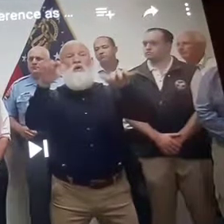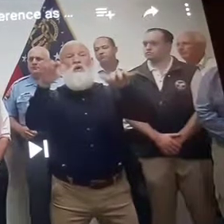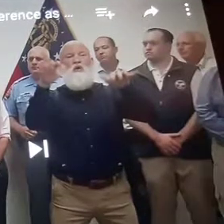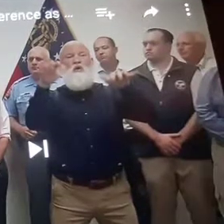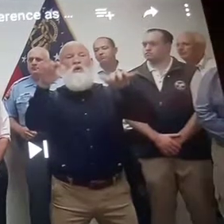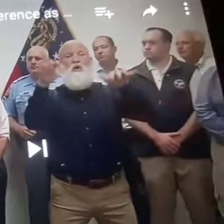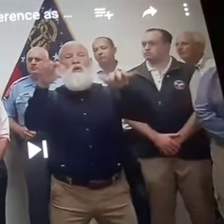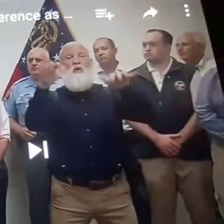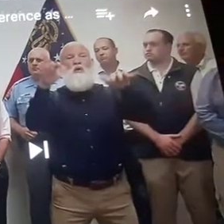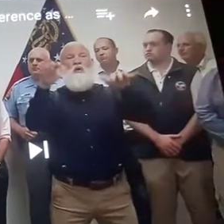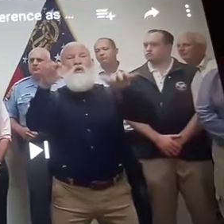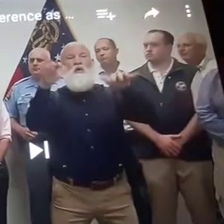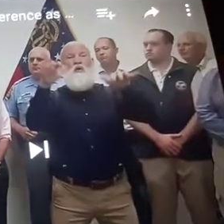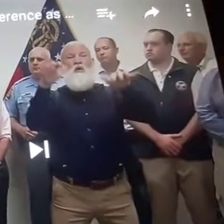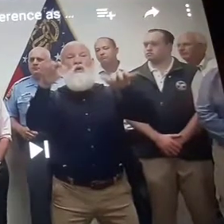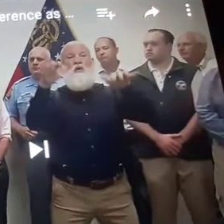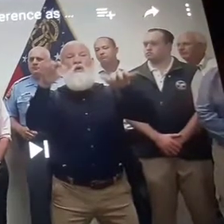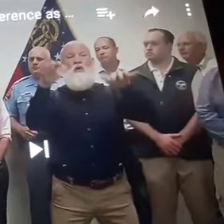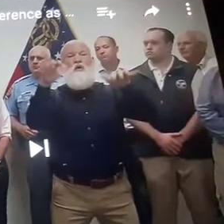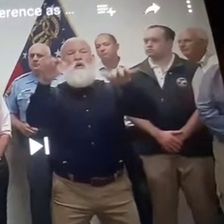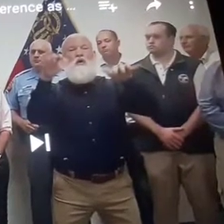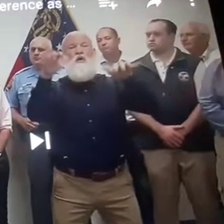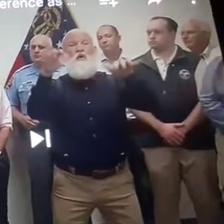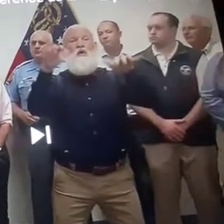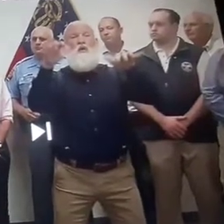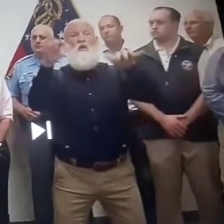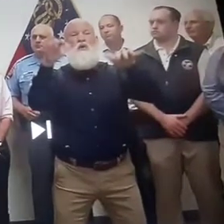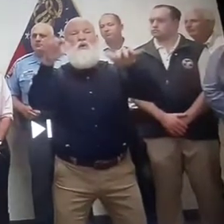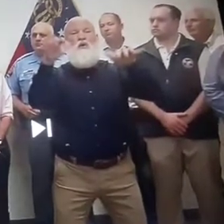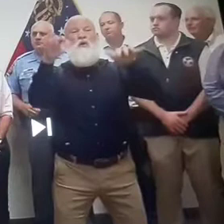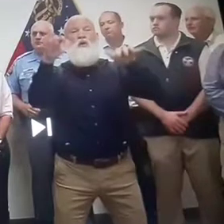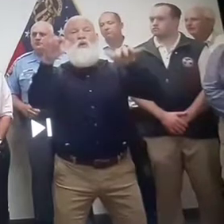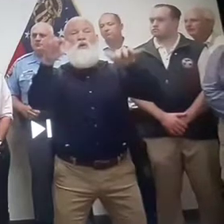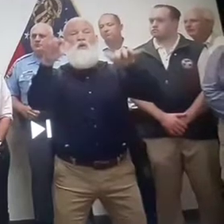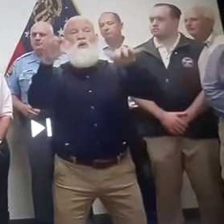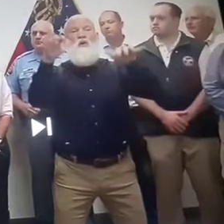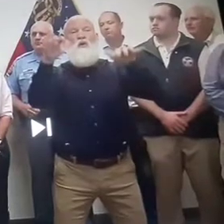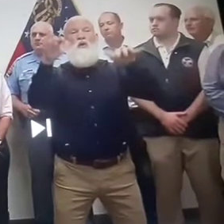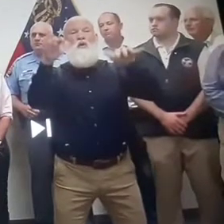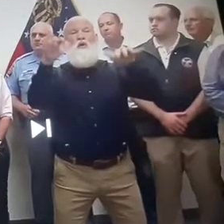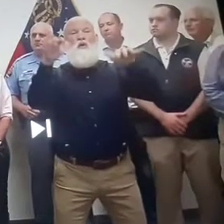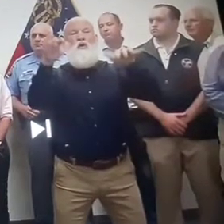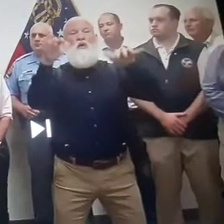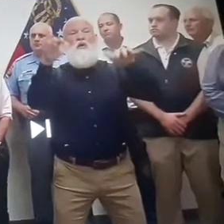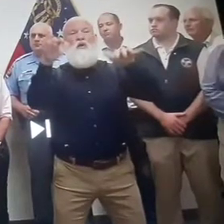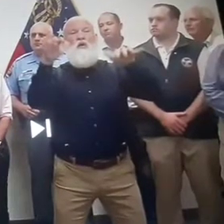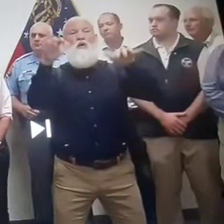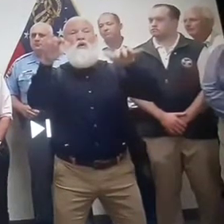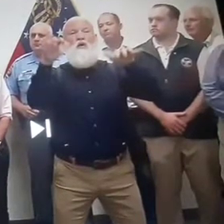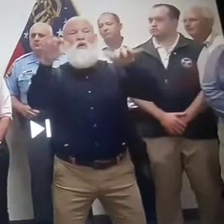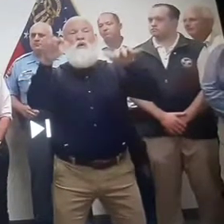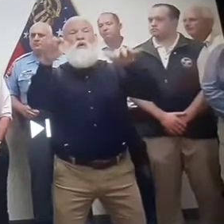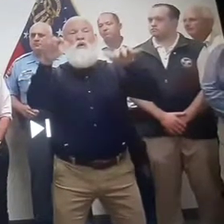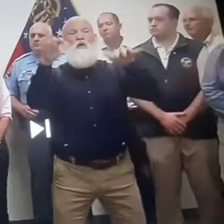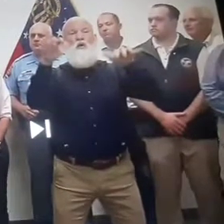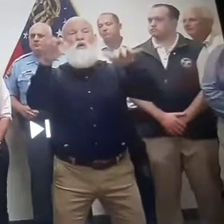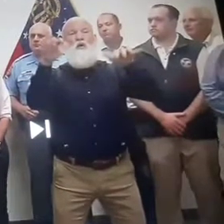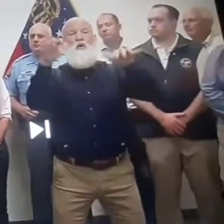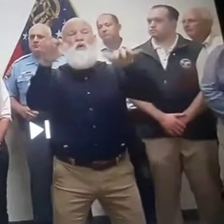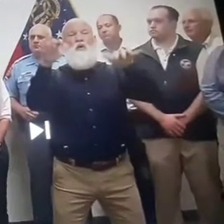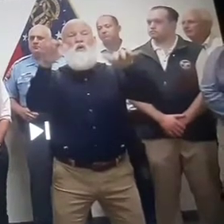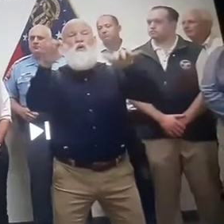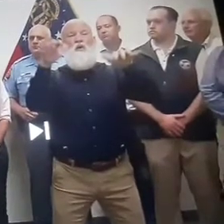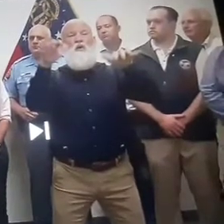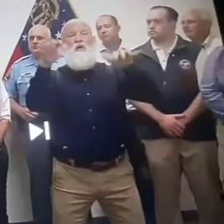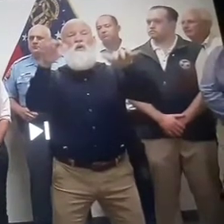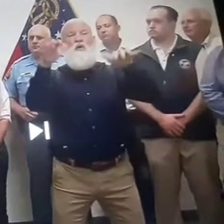know about little H. Rodham C. They had no trouble selling uranium to our enemy